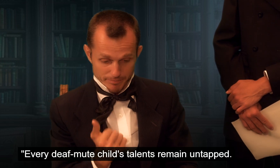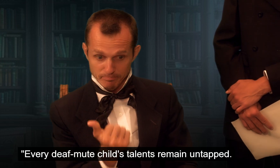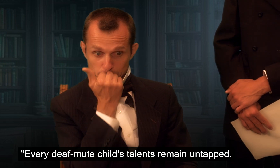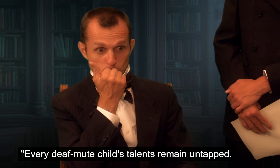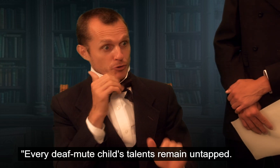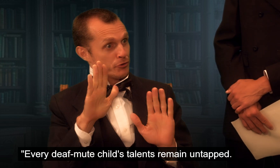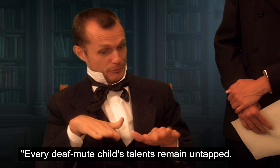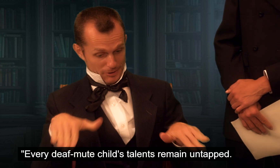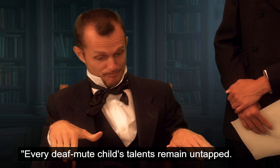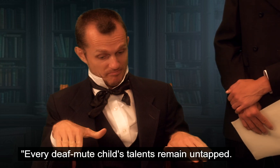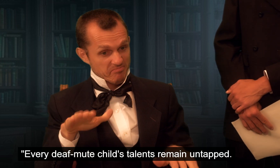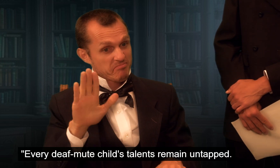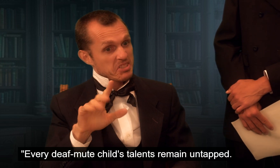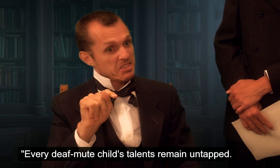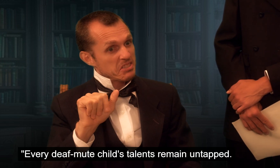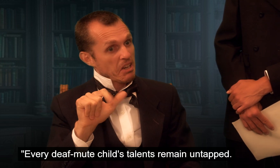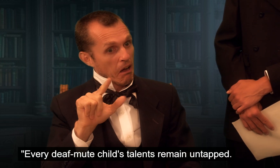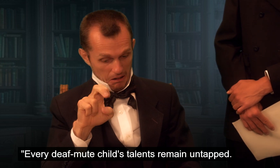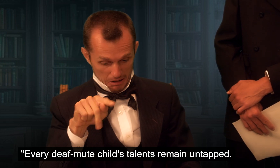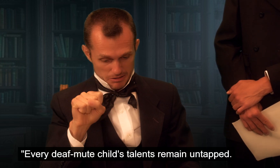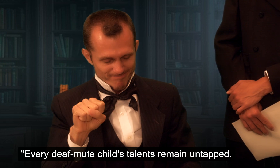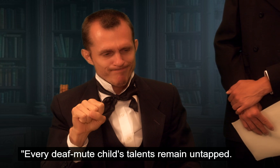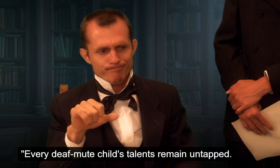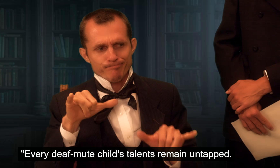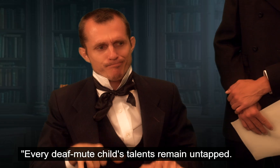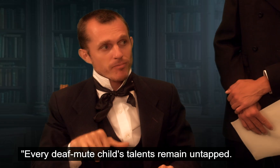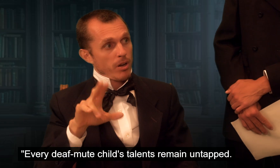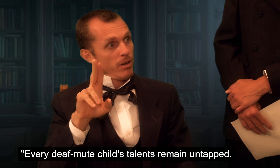Every deaf-mute child's talents remain untapped.